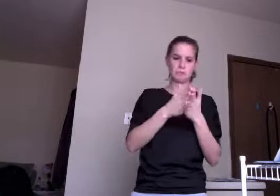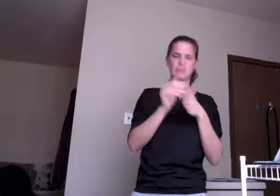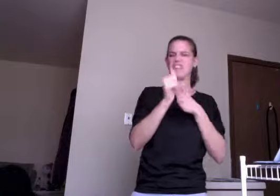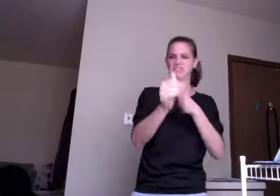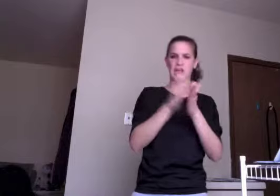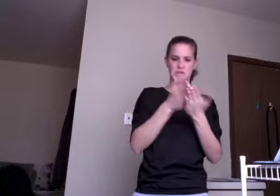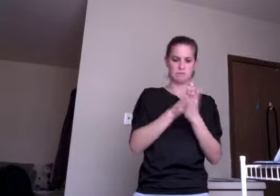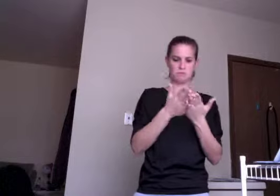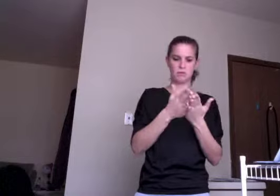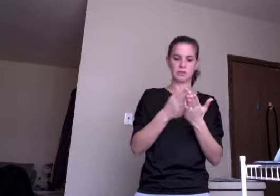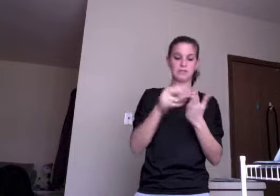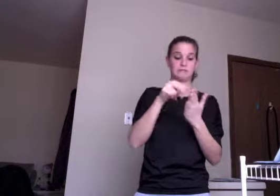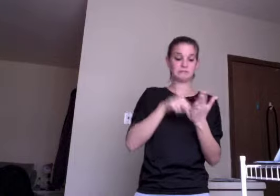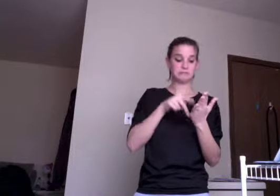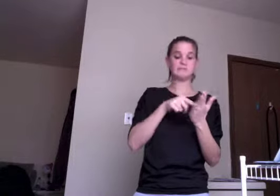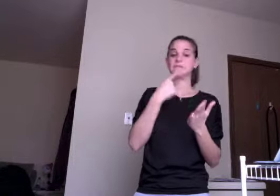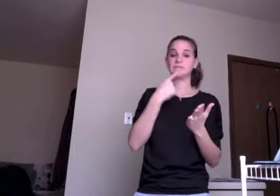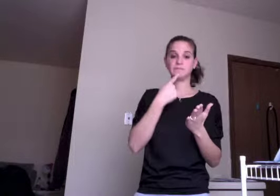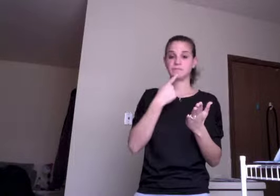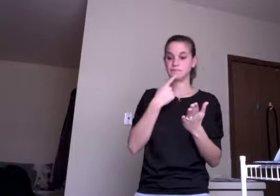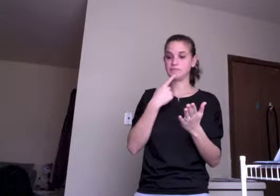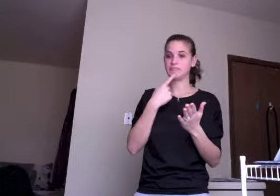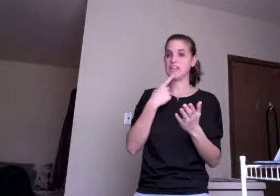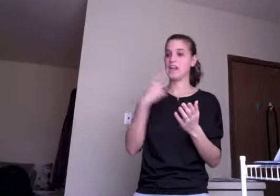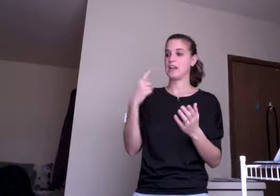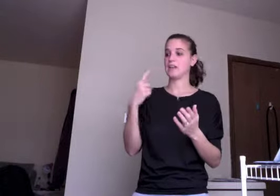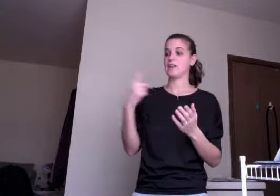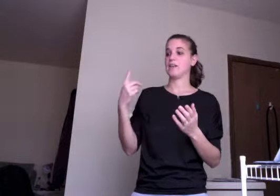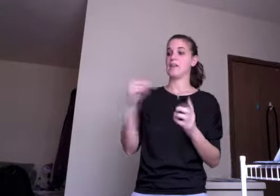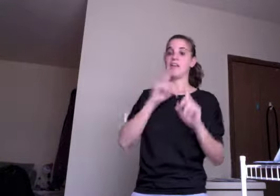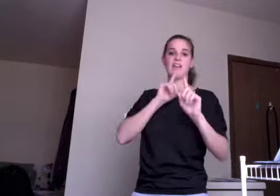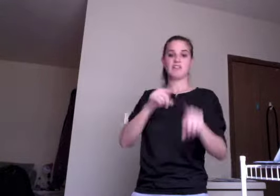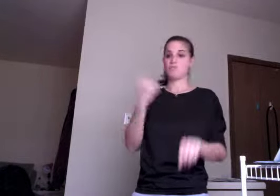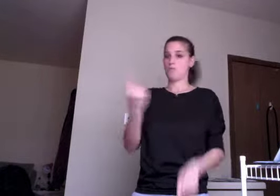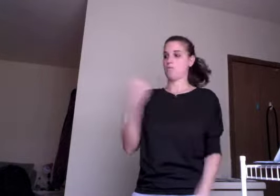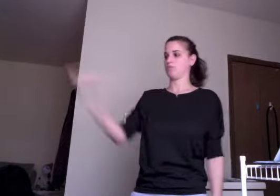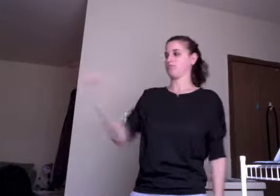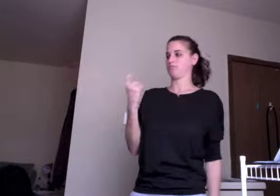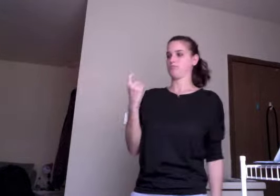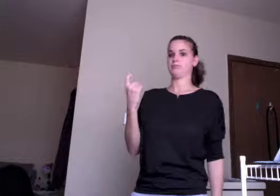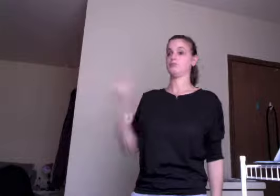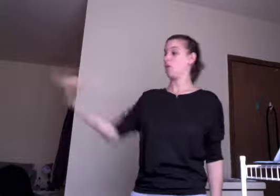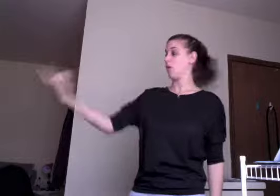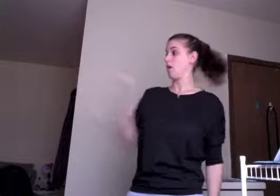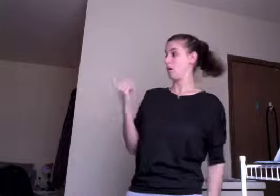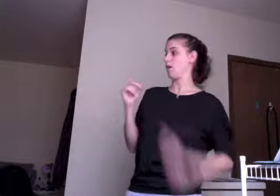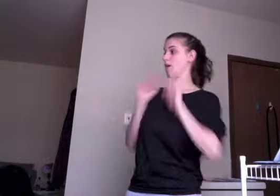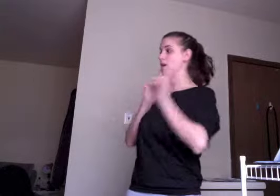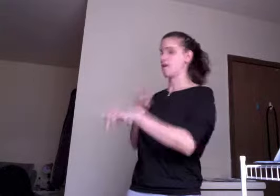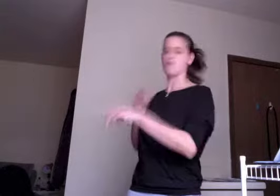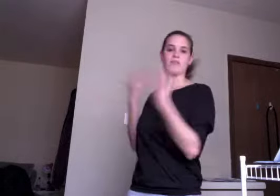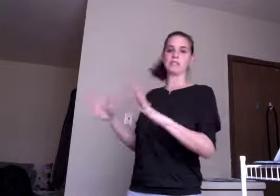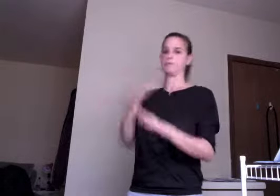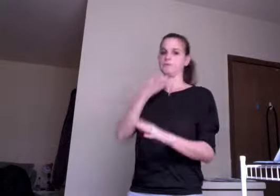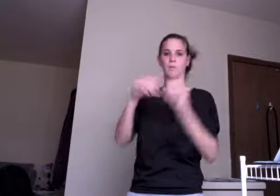don't give any more information so I said yes and she said and where